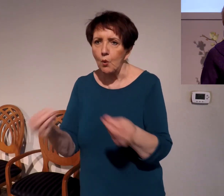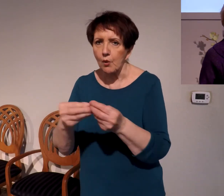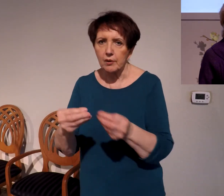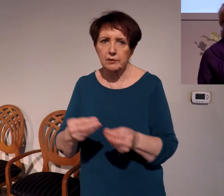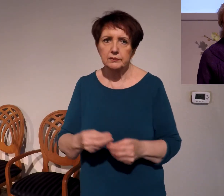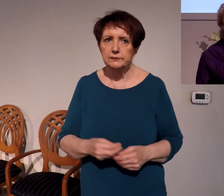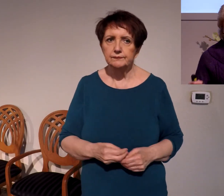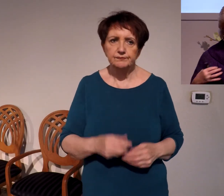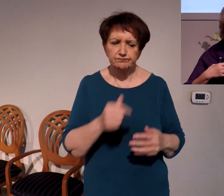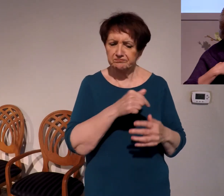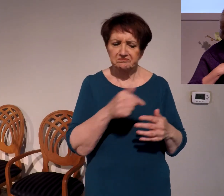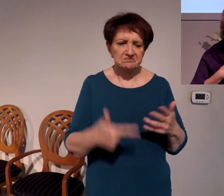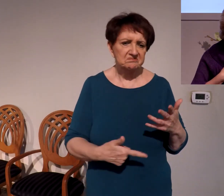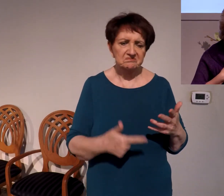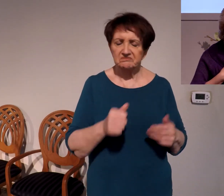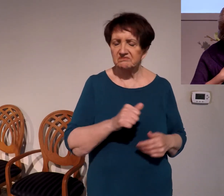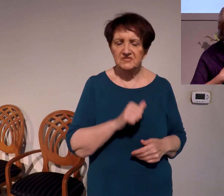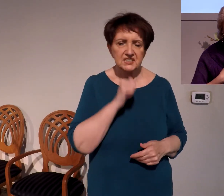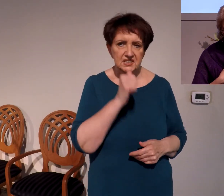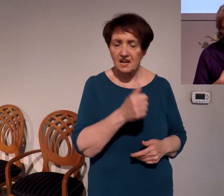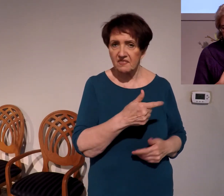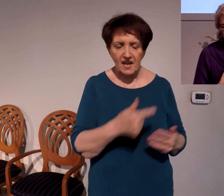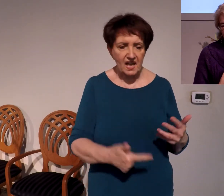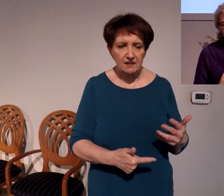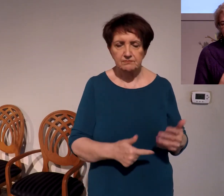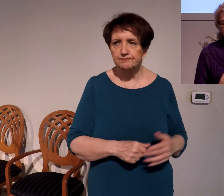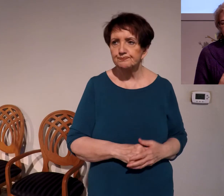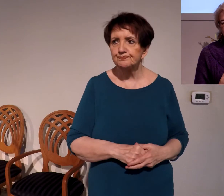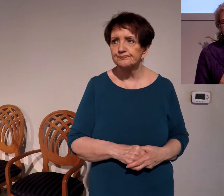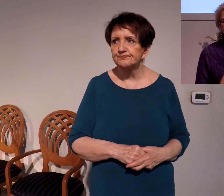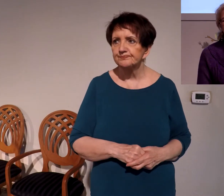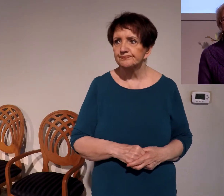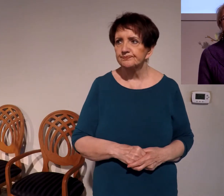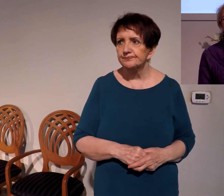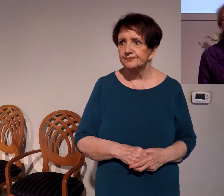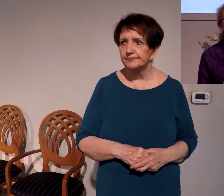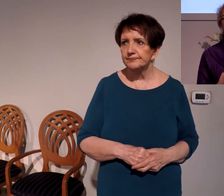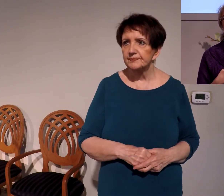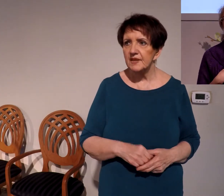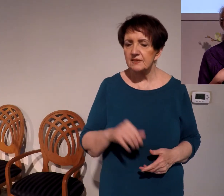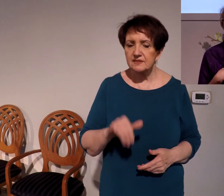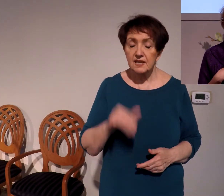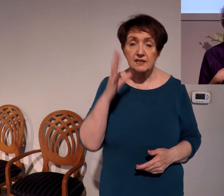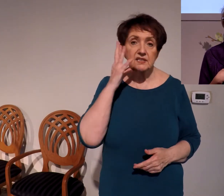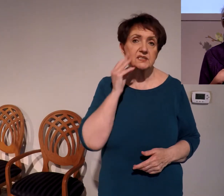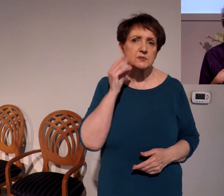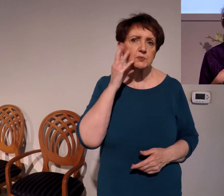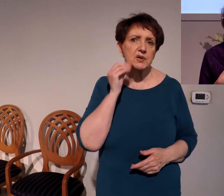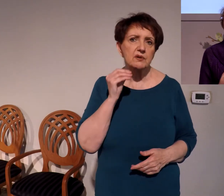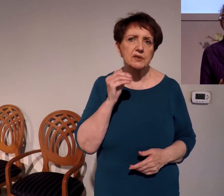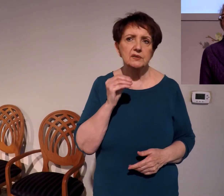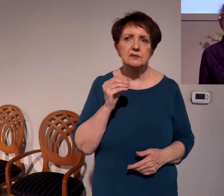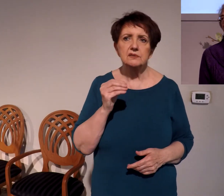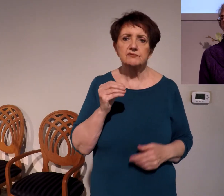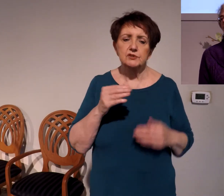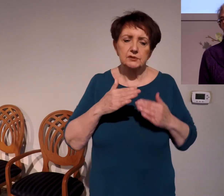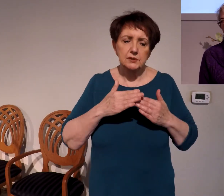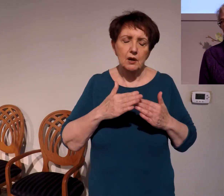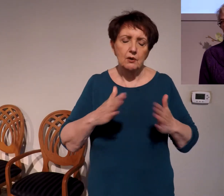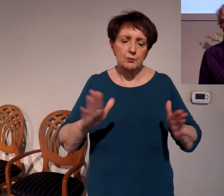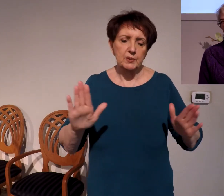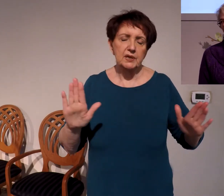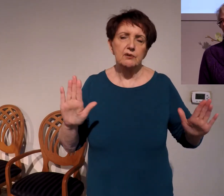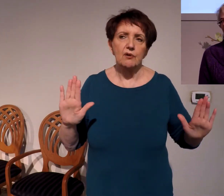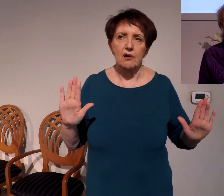that. It's that elicited experience of simply opening one's